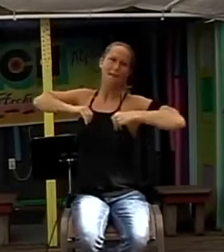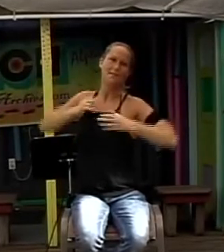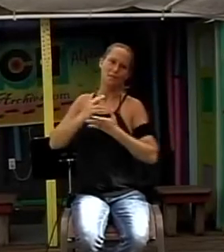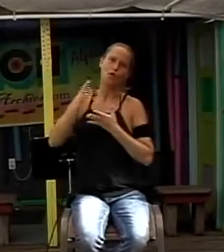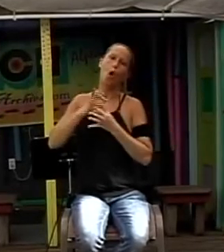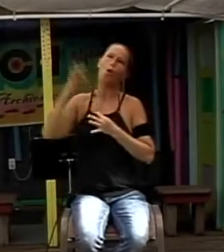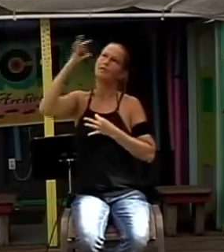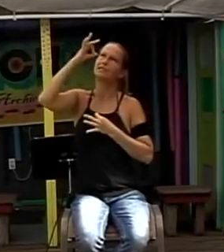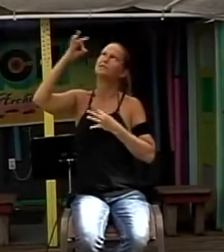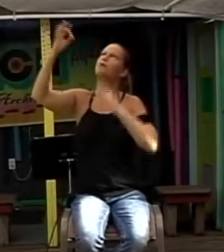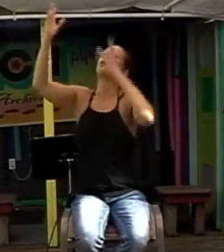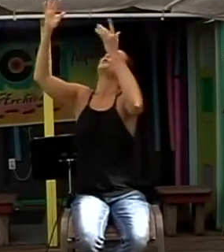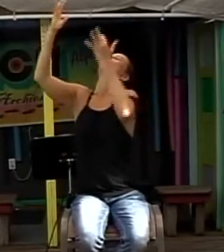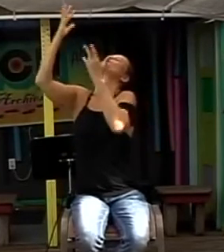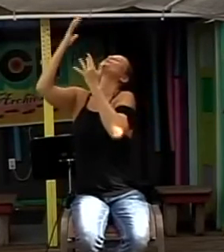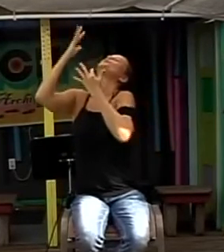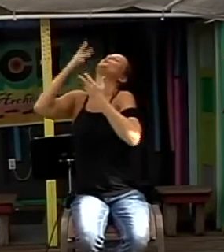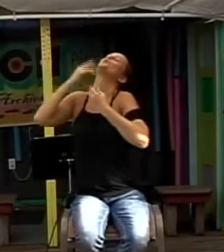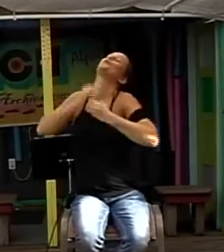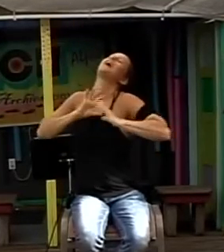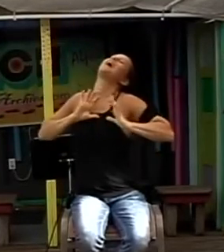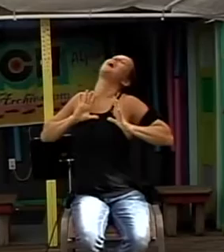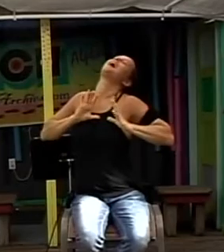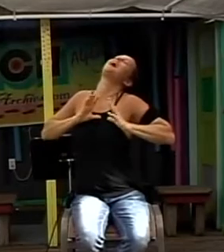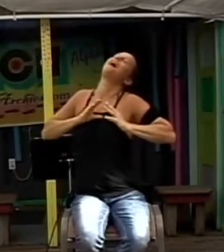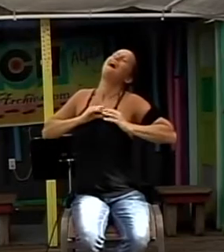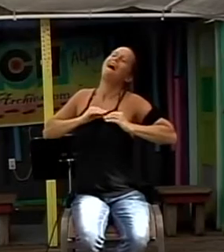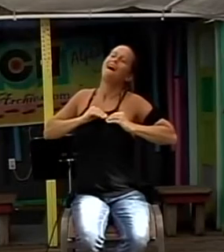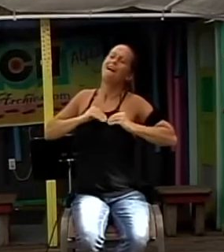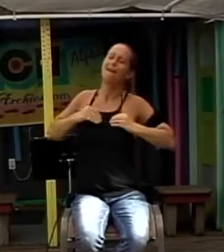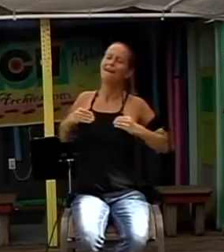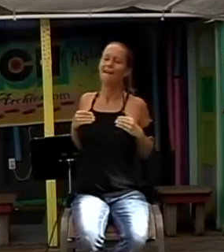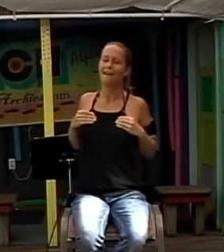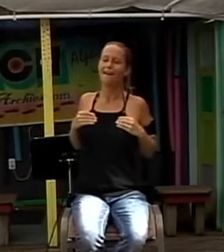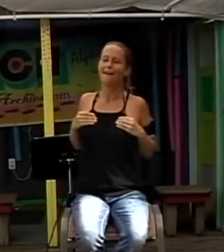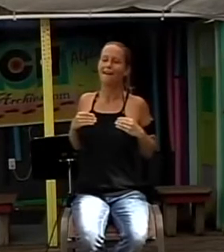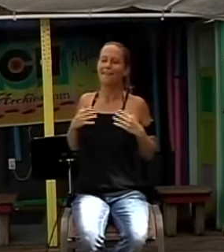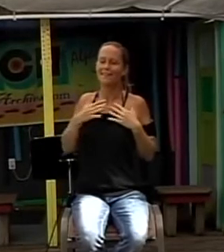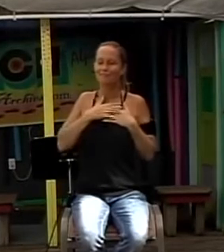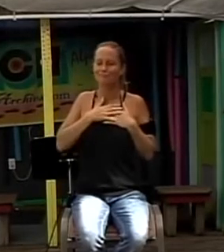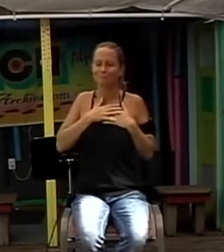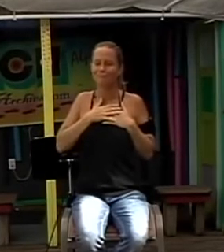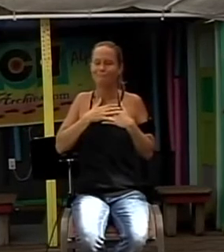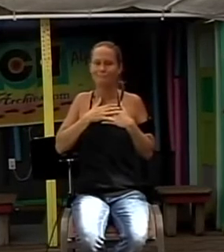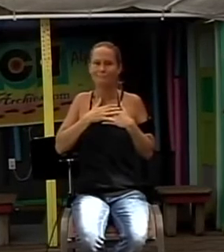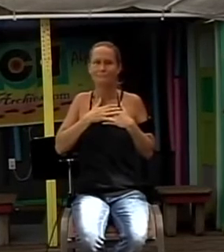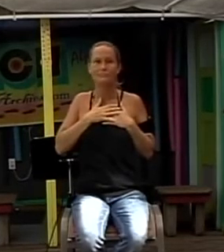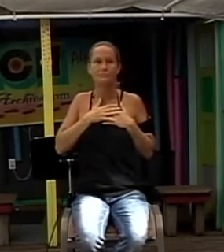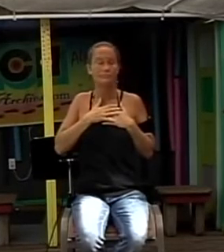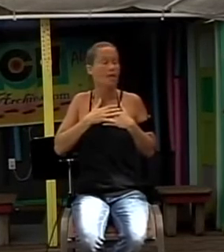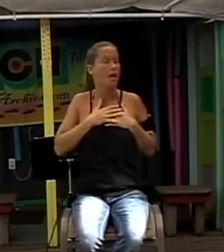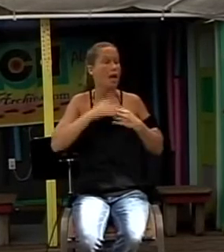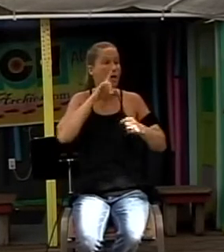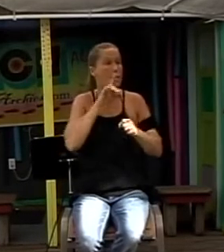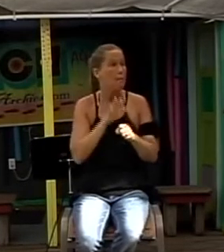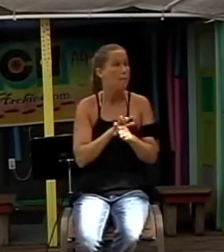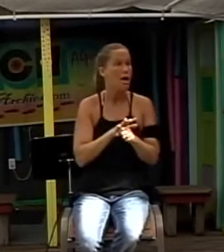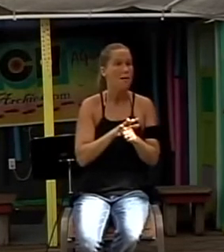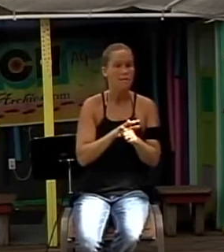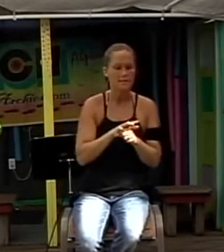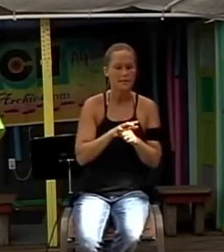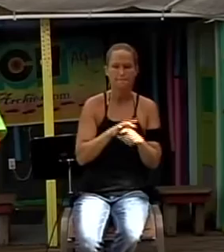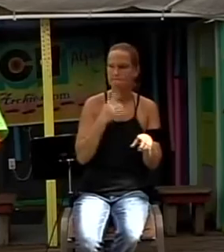says, for the promise is to you and to your children and to all who are far off, as many as the Lord our God will